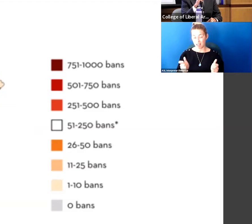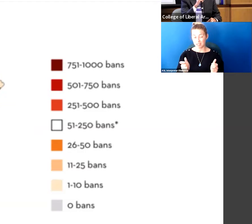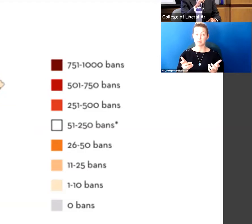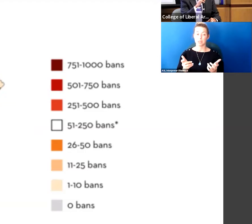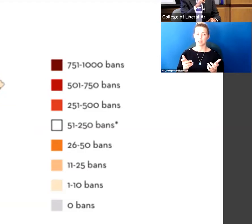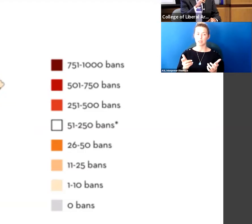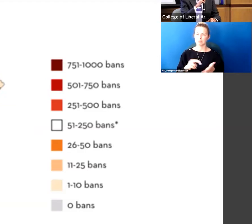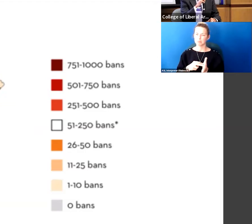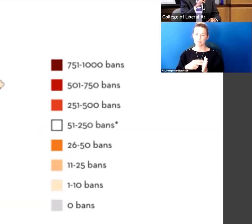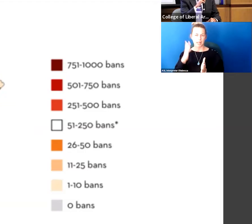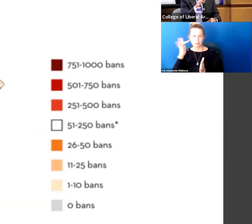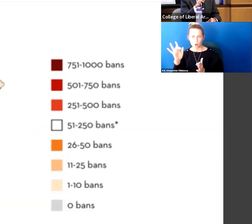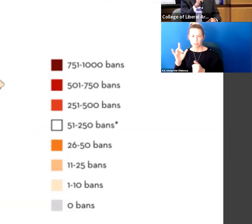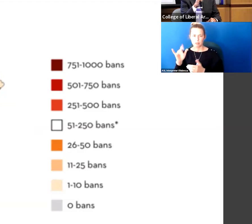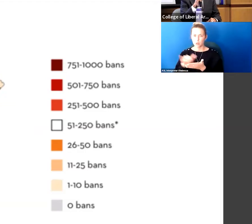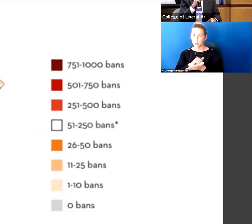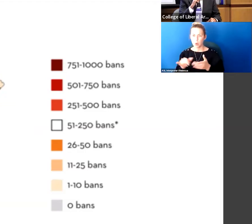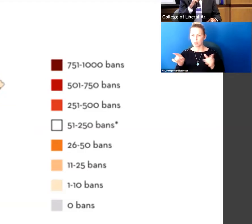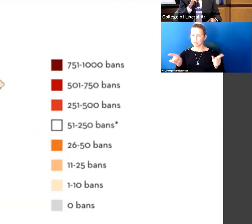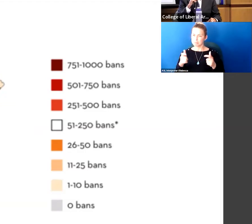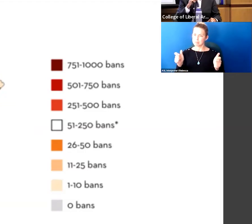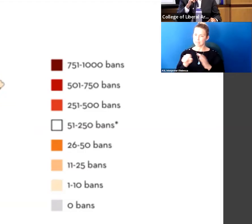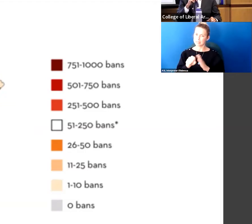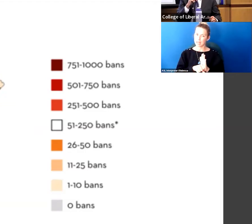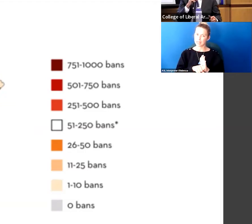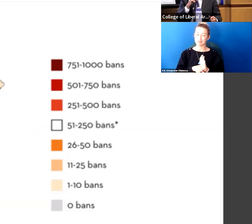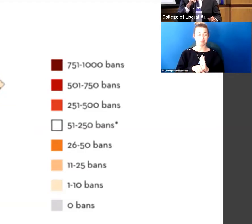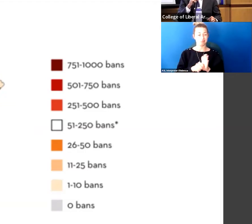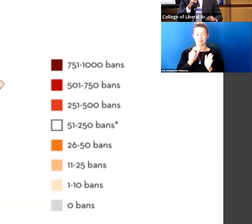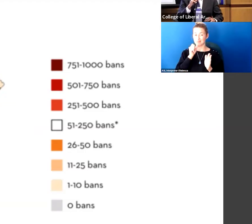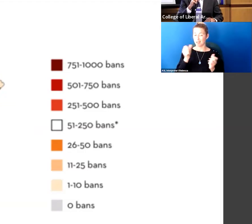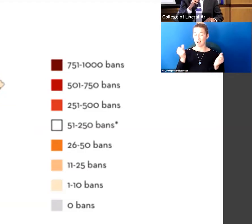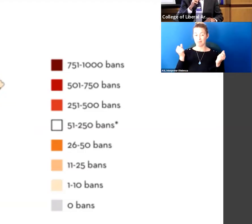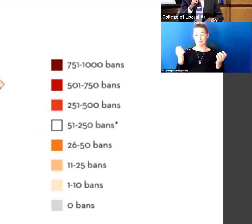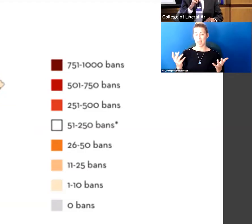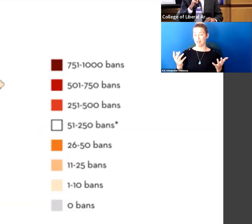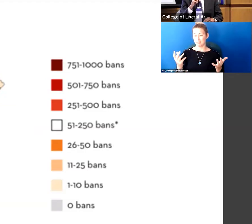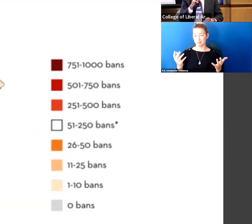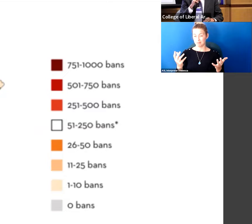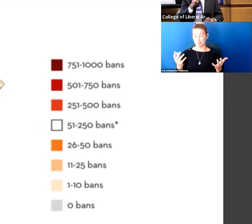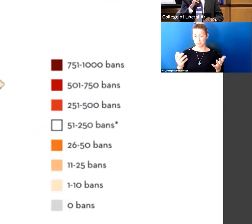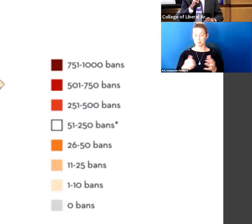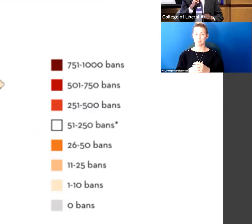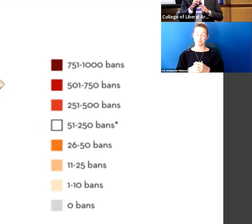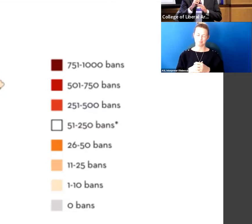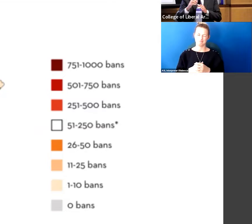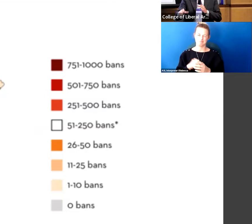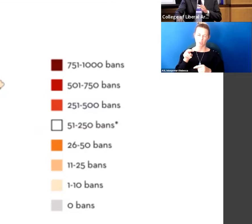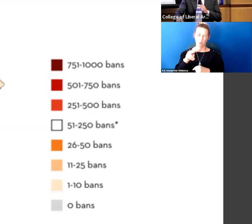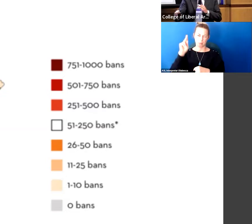California or New York, which are also very large states in terms of population? I think if we understand politics a bit, we can answer that